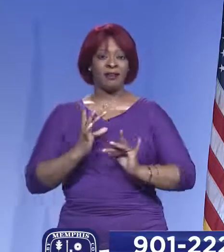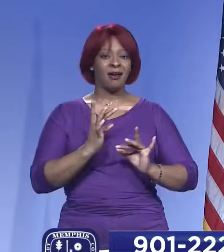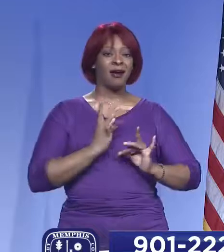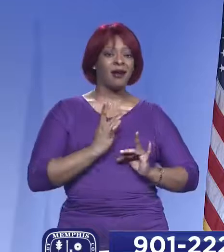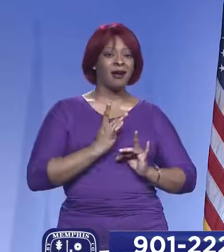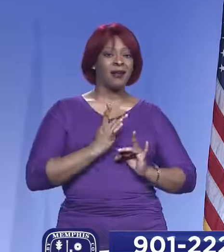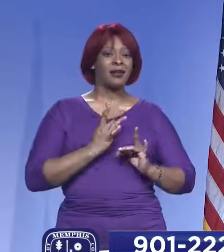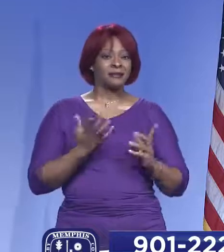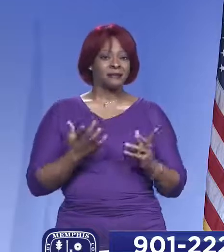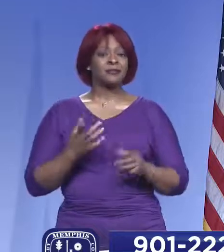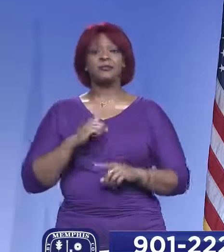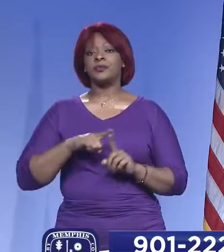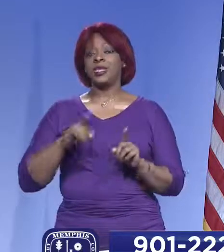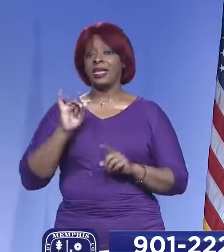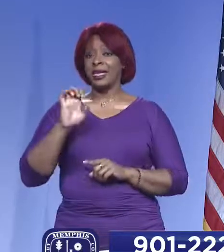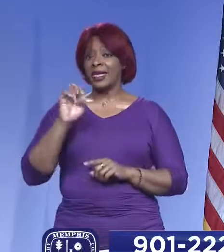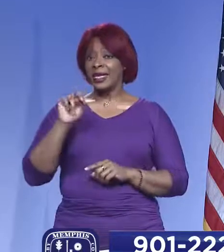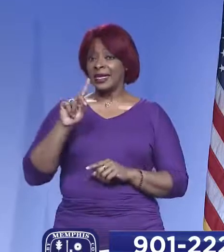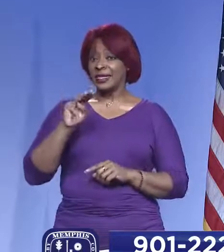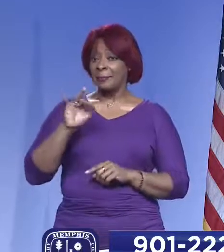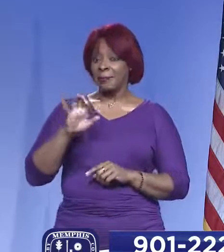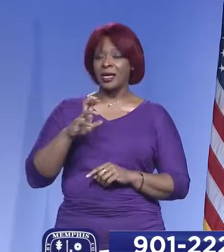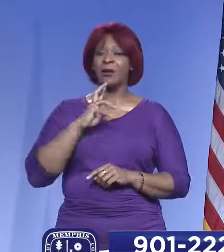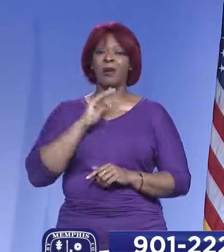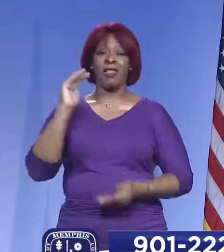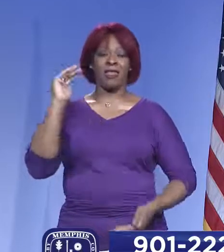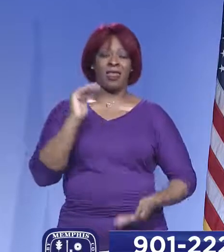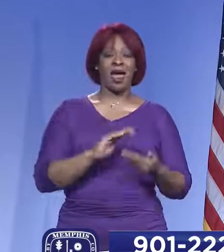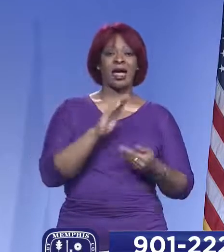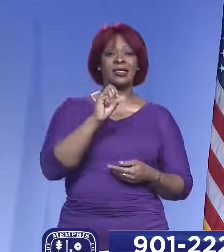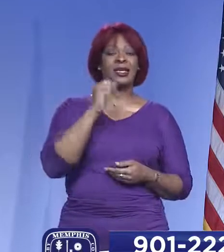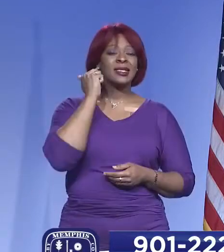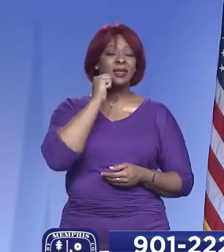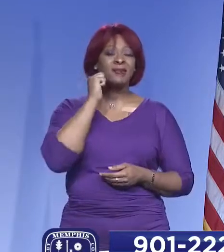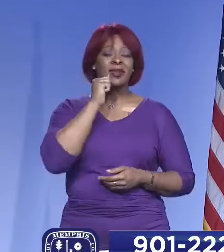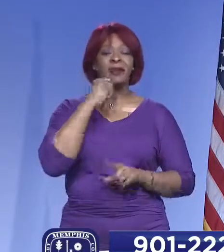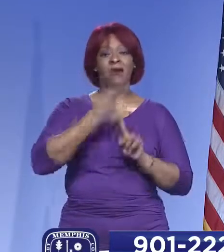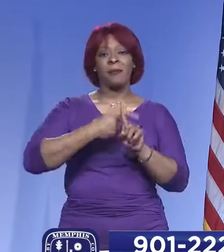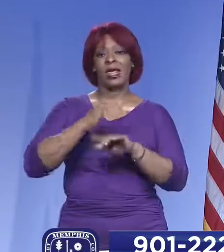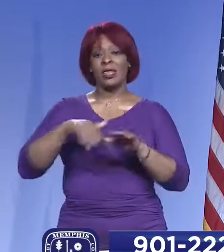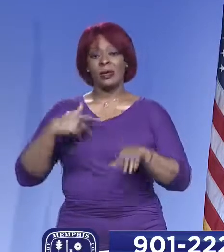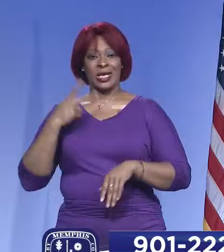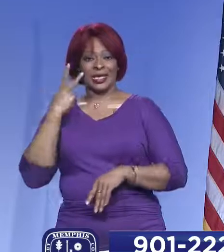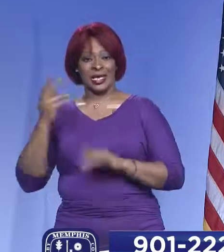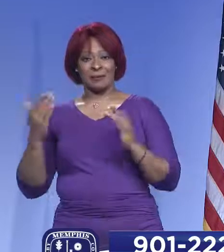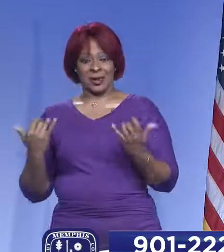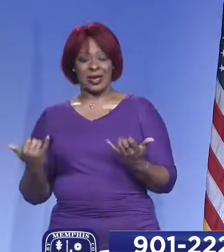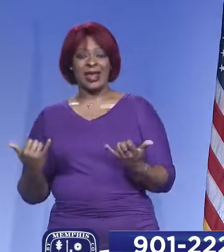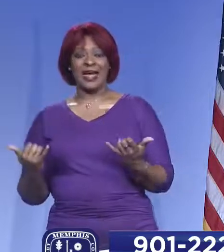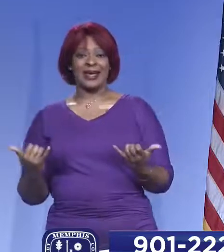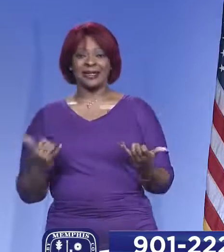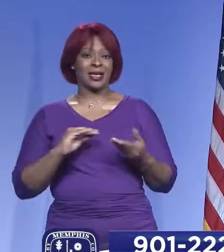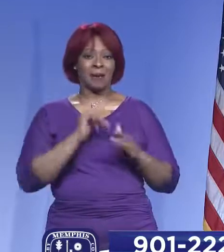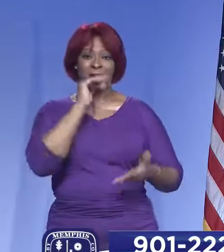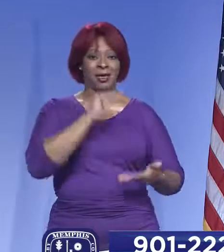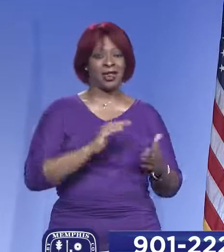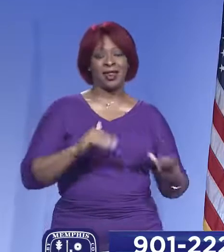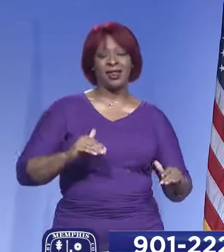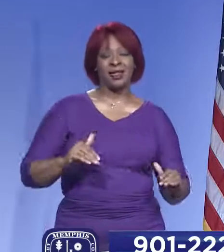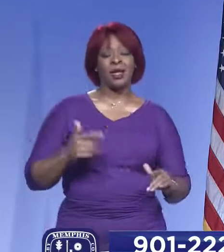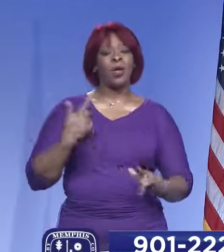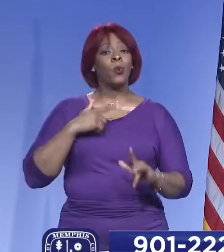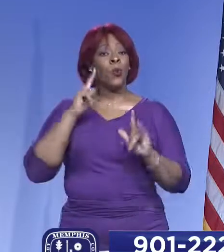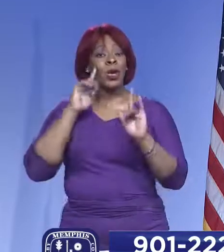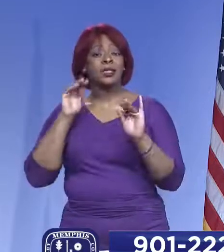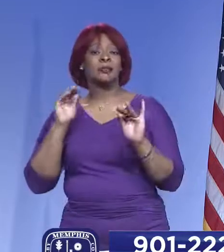But at an endemic level, it would be much fewer cases per day or month than what we're seeing now. We do expect,